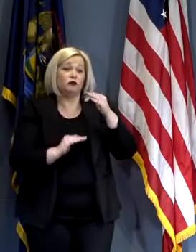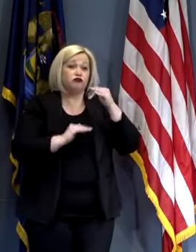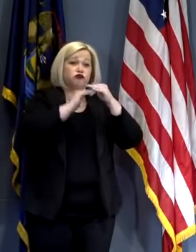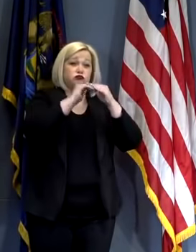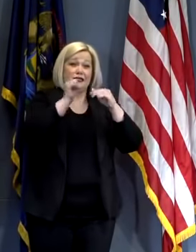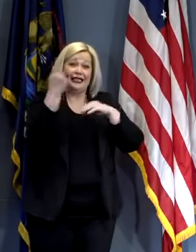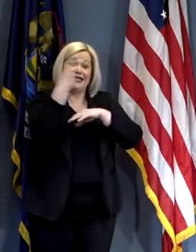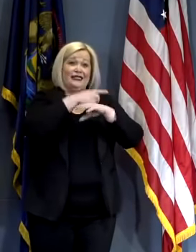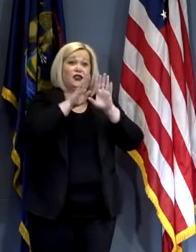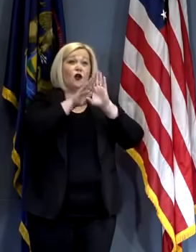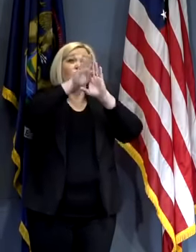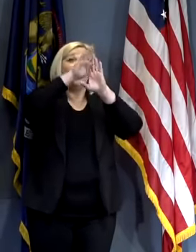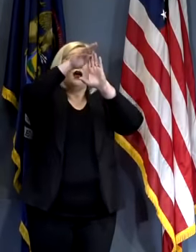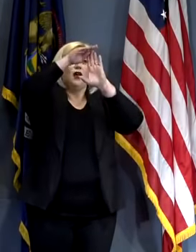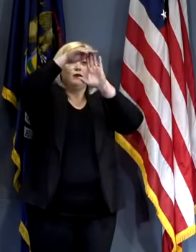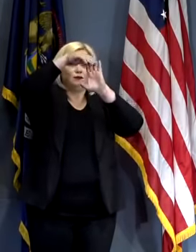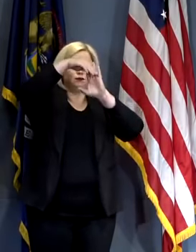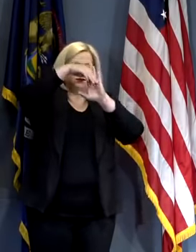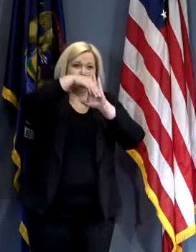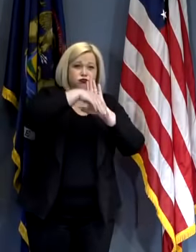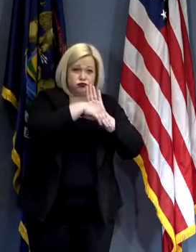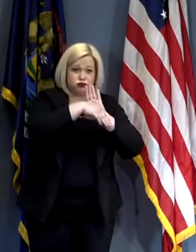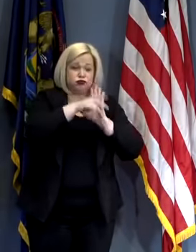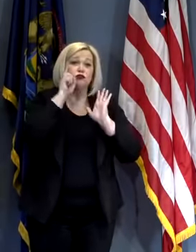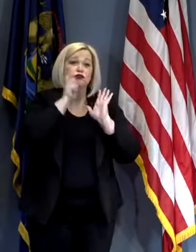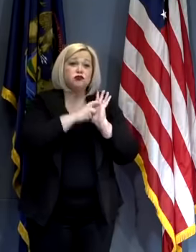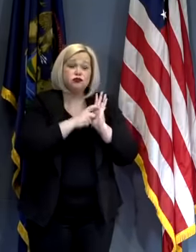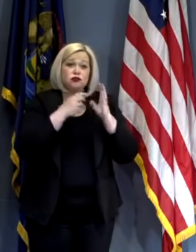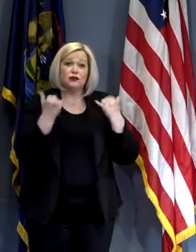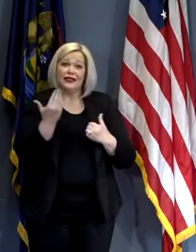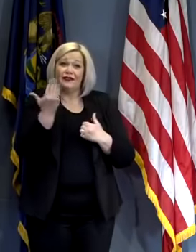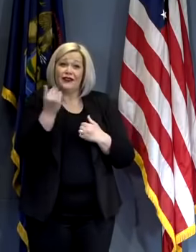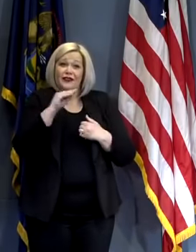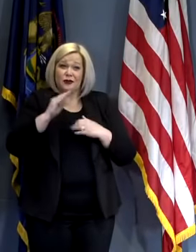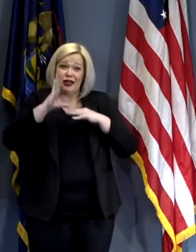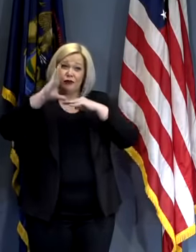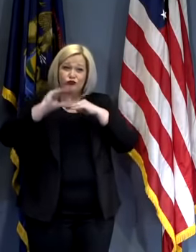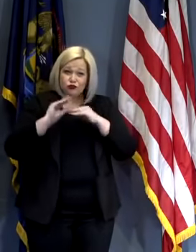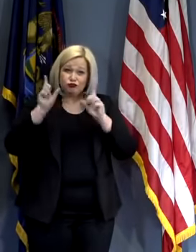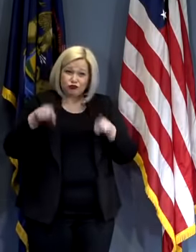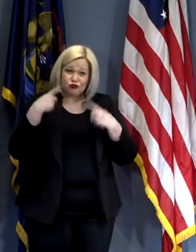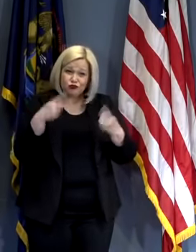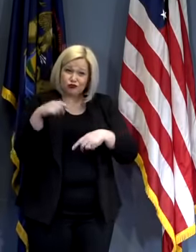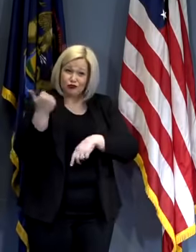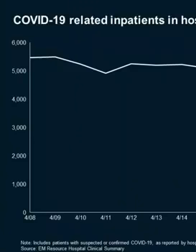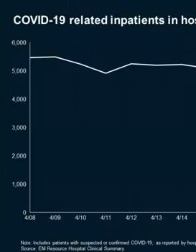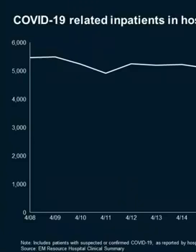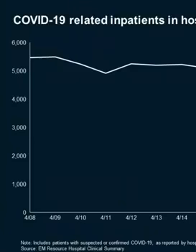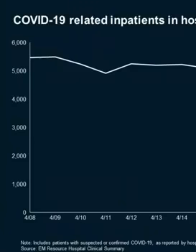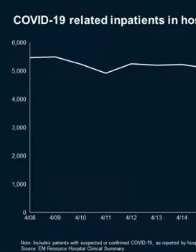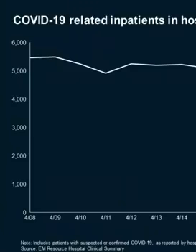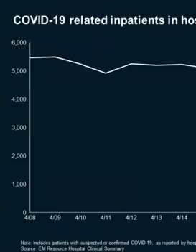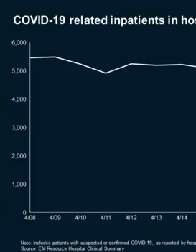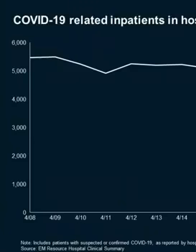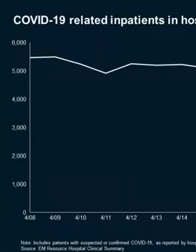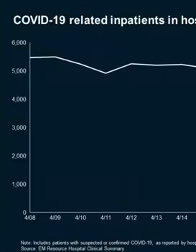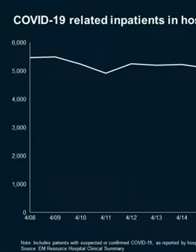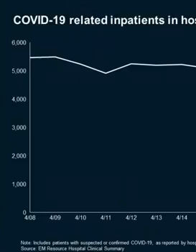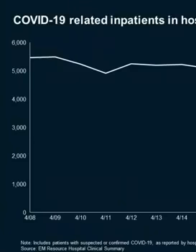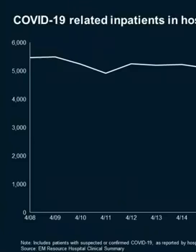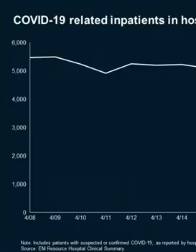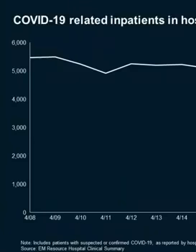days ago. In fact, we've seen a 15% reduction in the last 10 days. However,